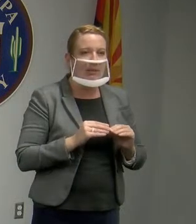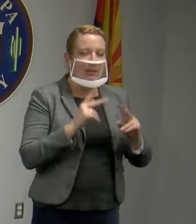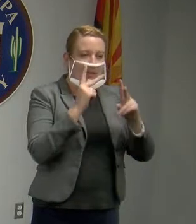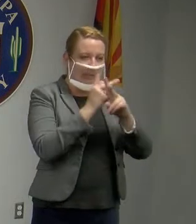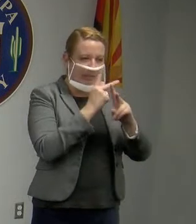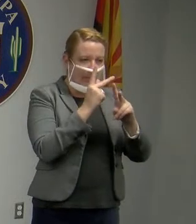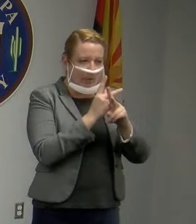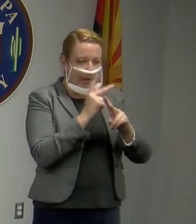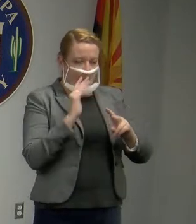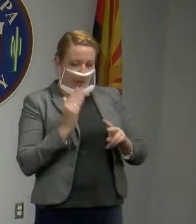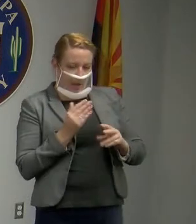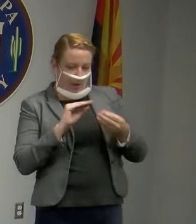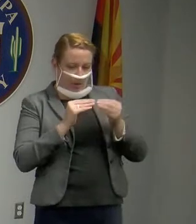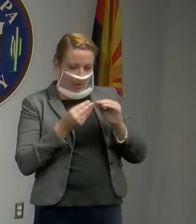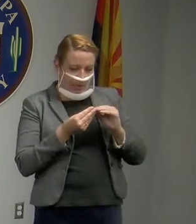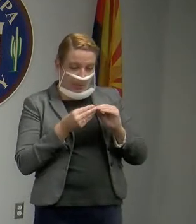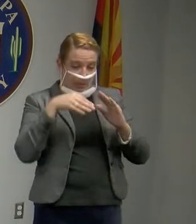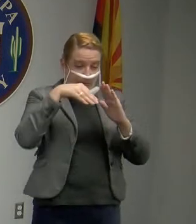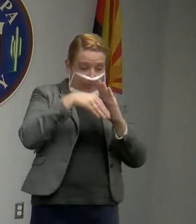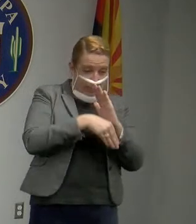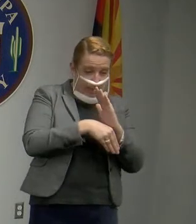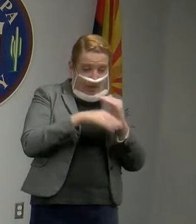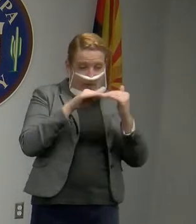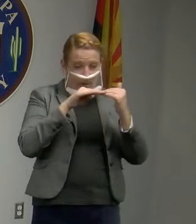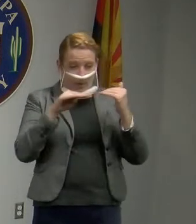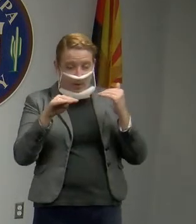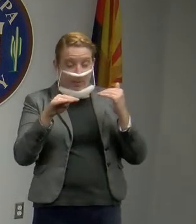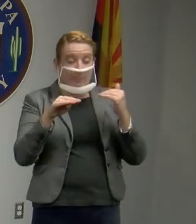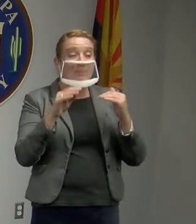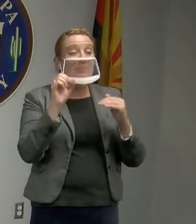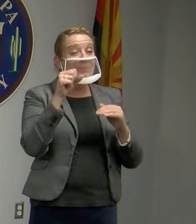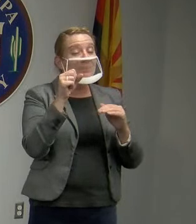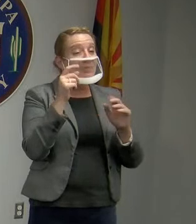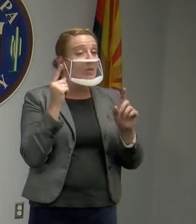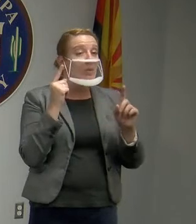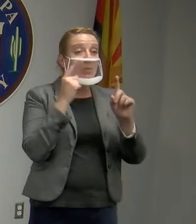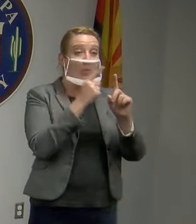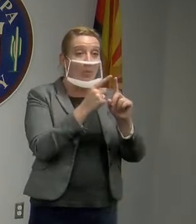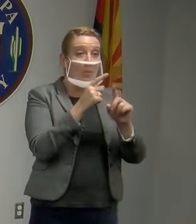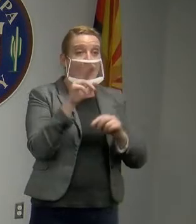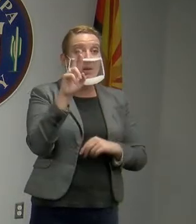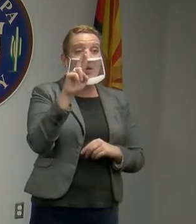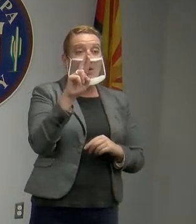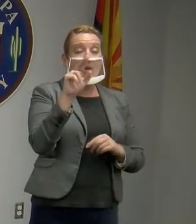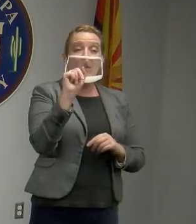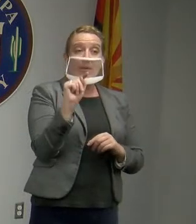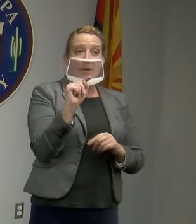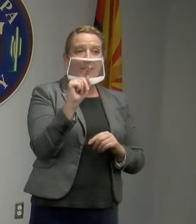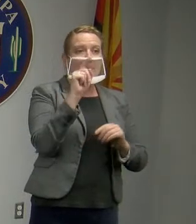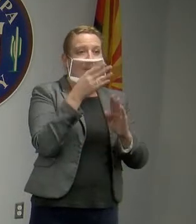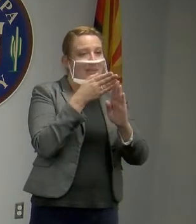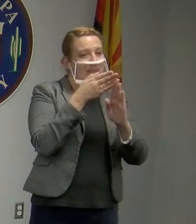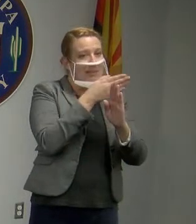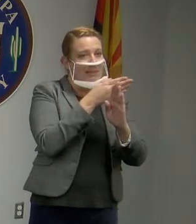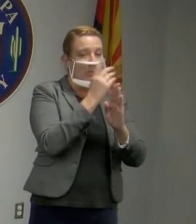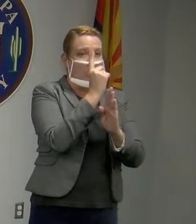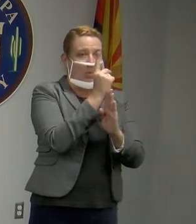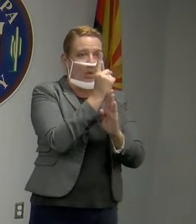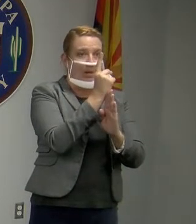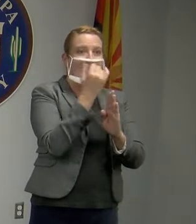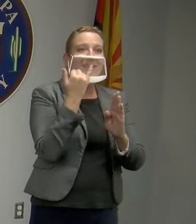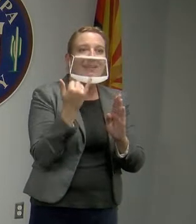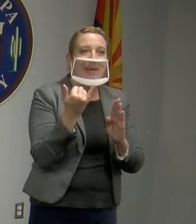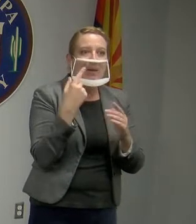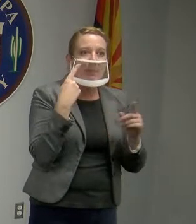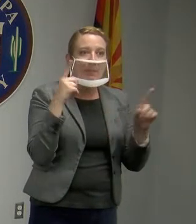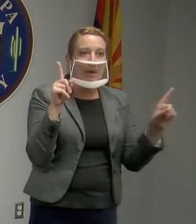reasonable site to go by. Our goal is to get the R0 less than 1. As you said, that site is showing that it is slightly